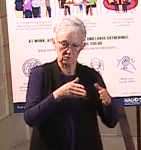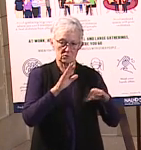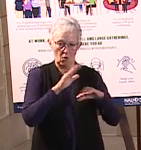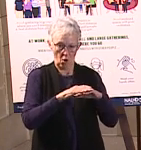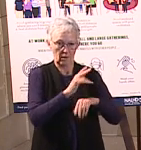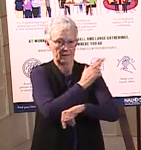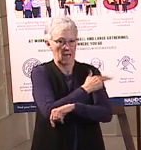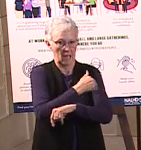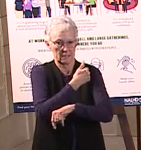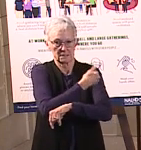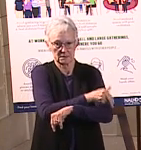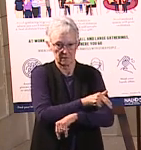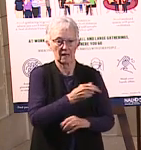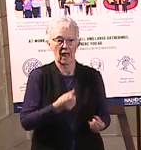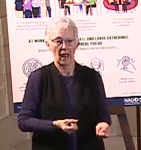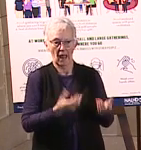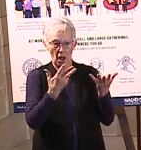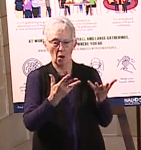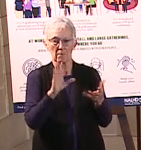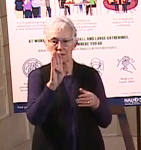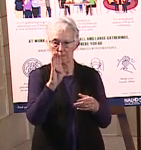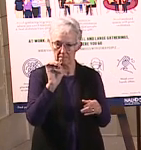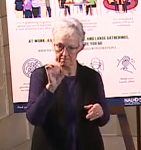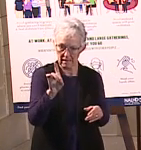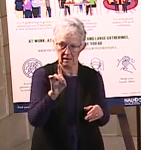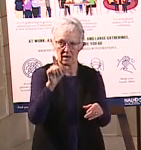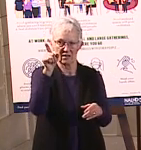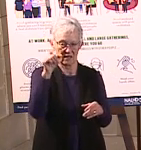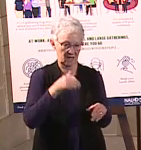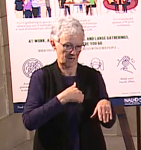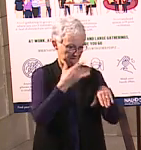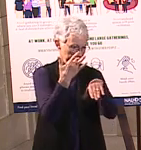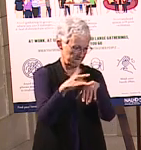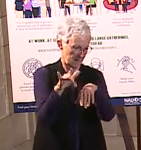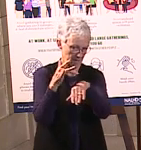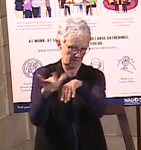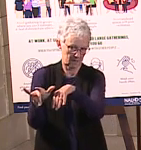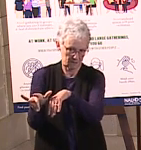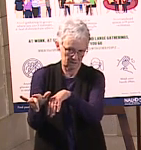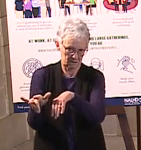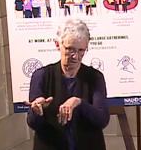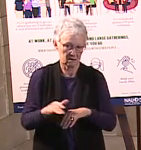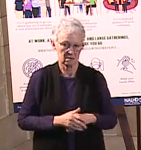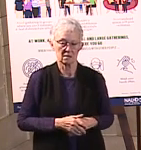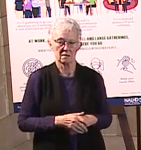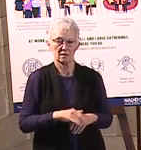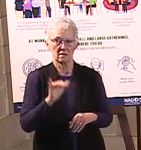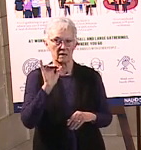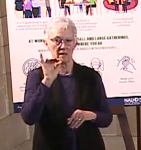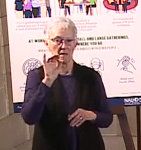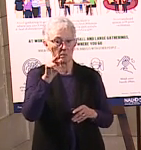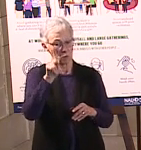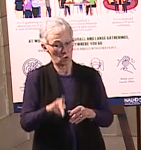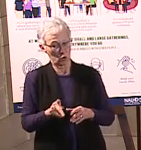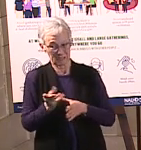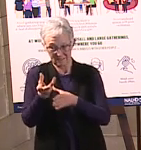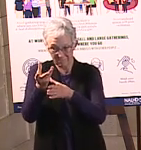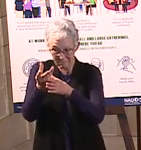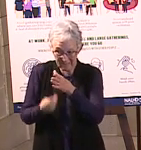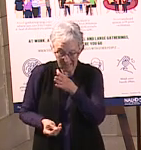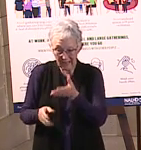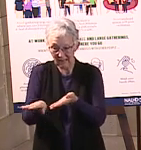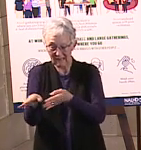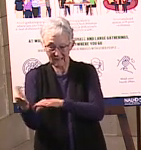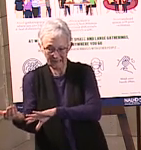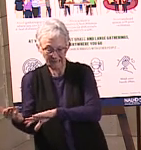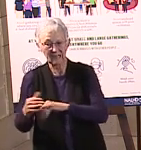metric. Generally, if you're looking at when people die, that lags behind the hospital measures. What we're really trying to do is make sure that we can